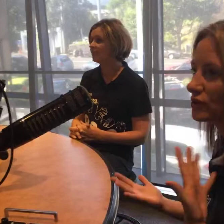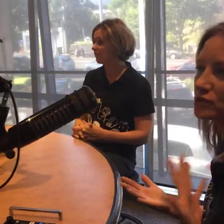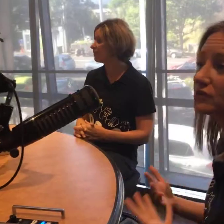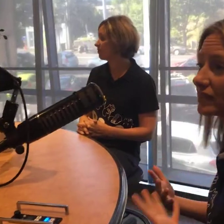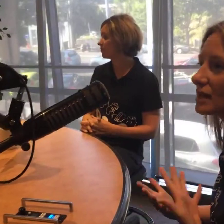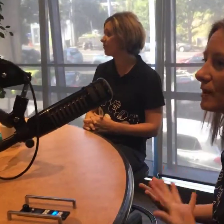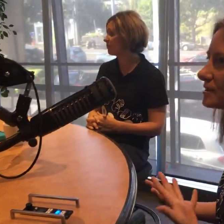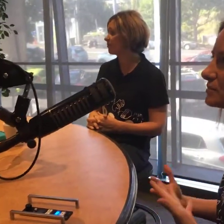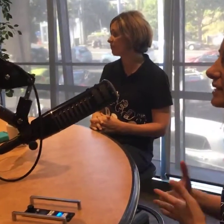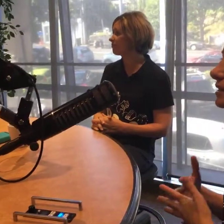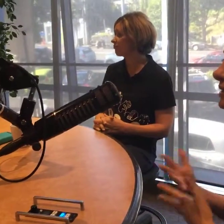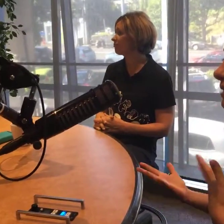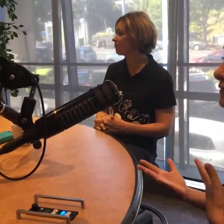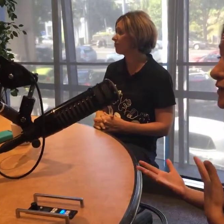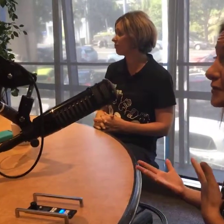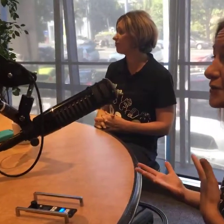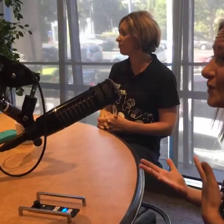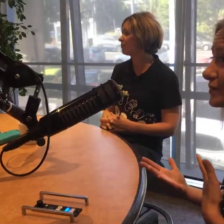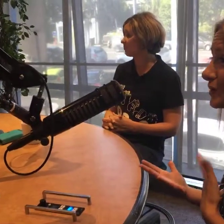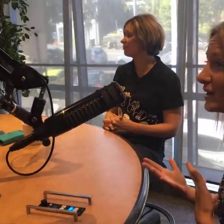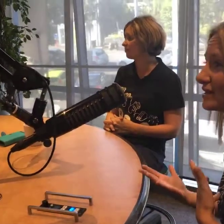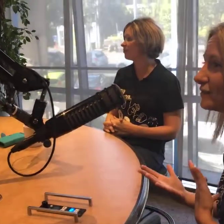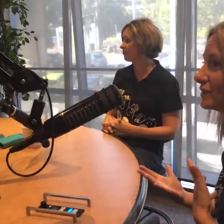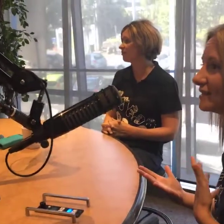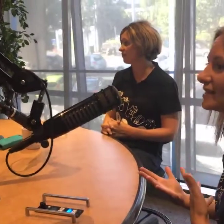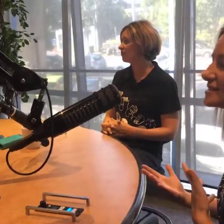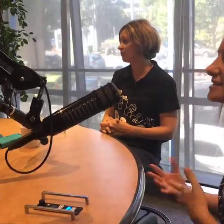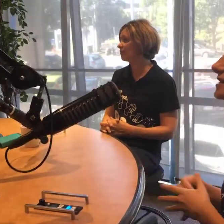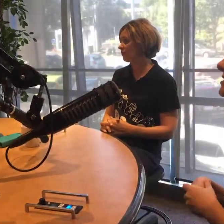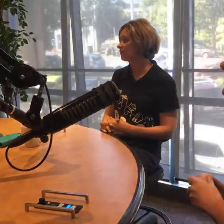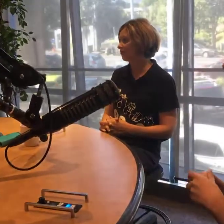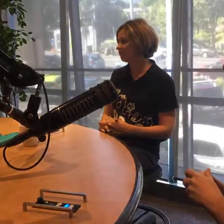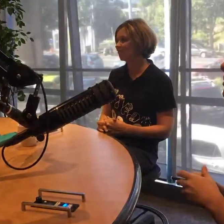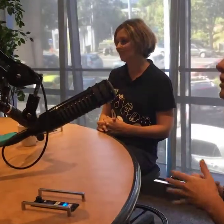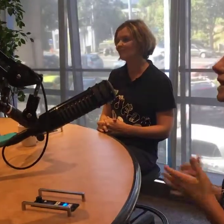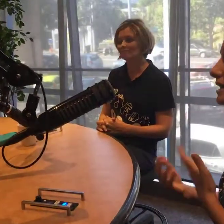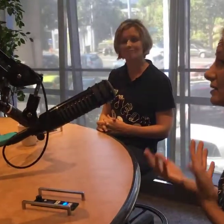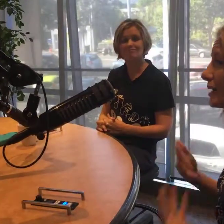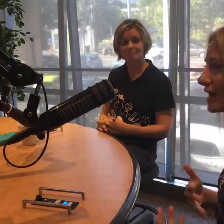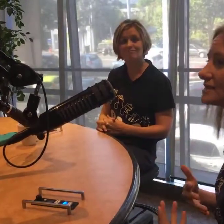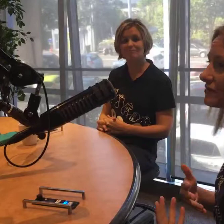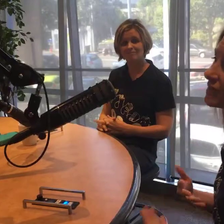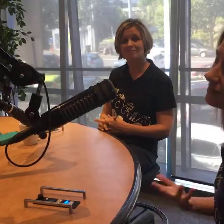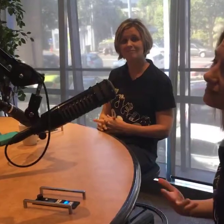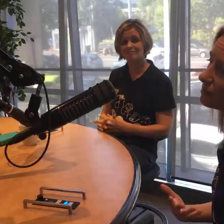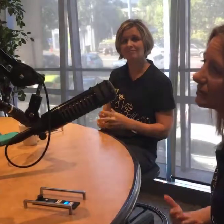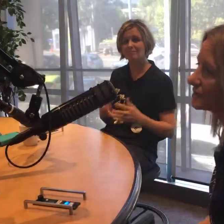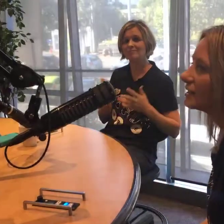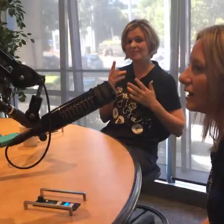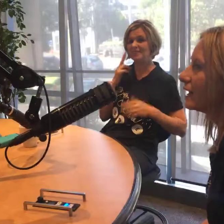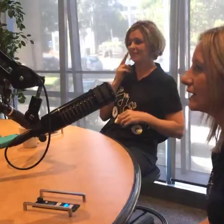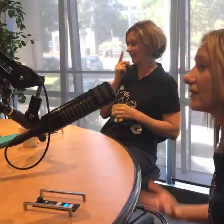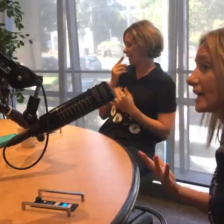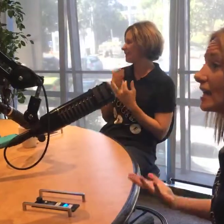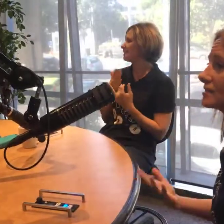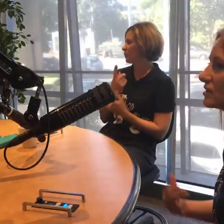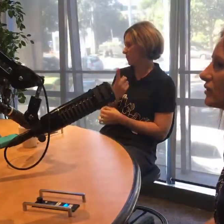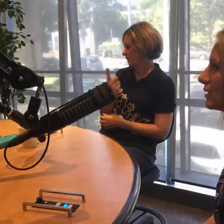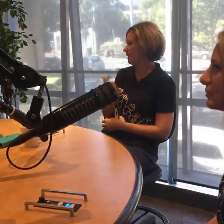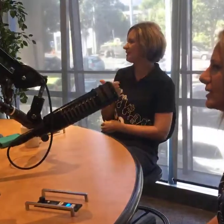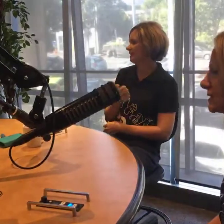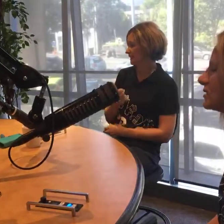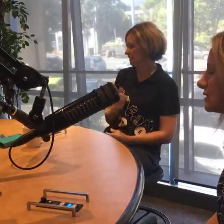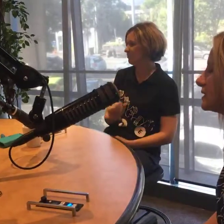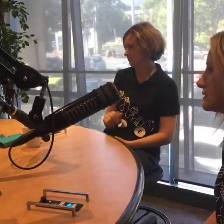people don't sort of think about, just being able to pick up the phone and call 111 if you need that assistance. So the deaf people in the past haven't had that ability, and now they can.